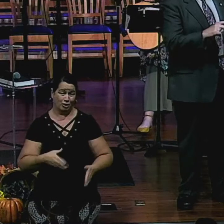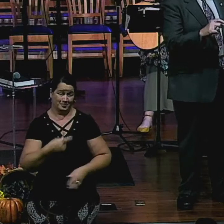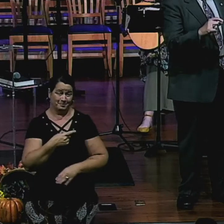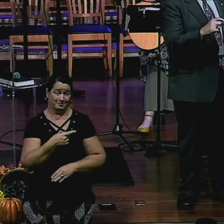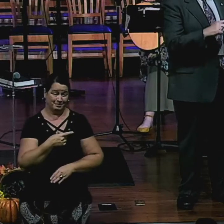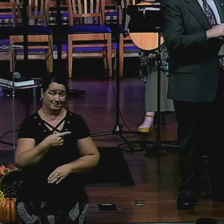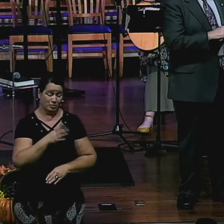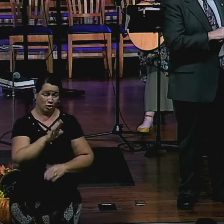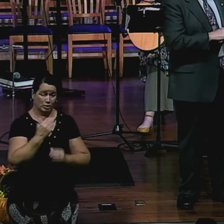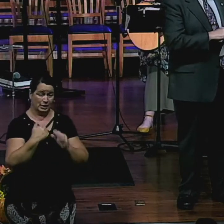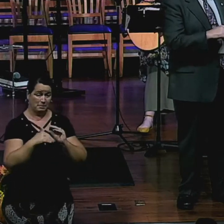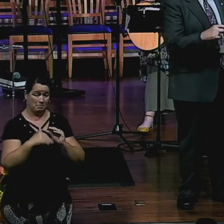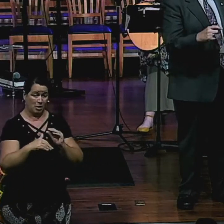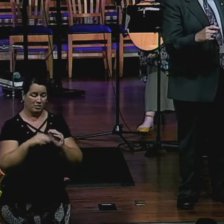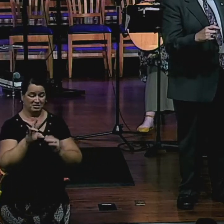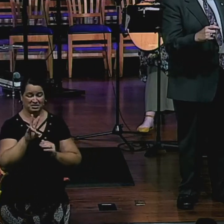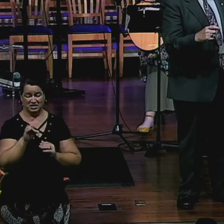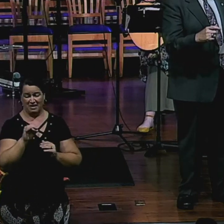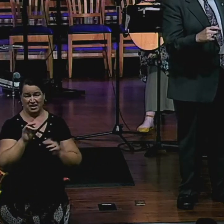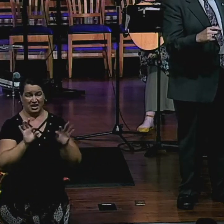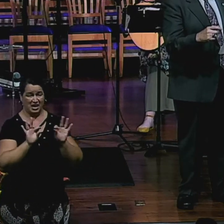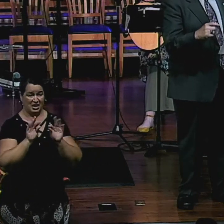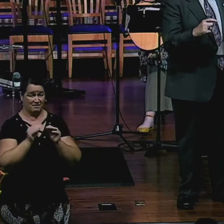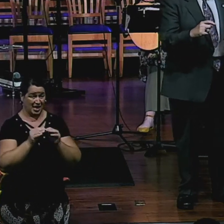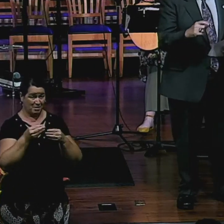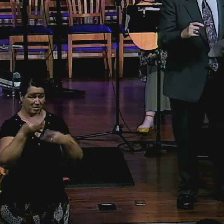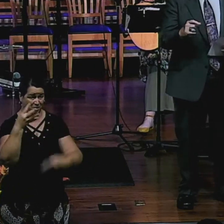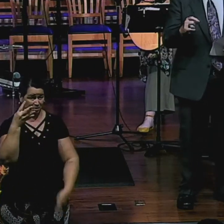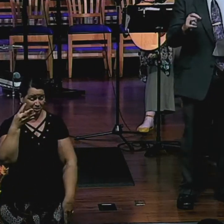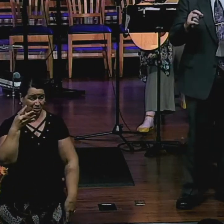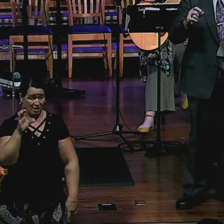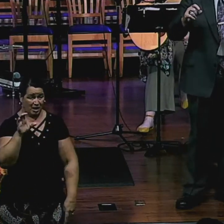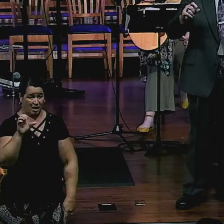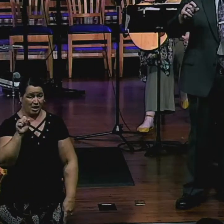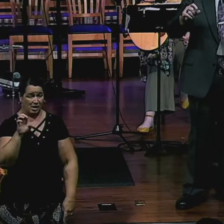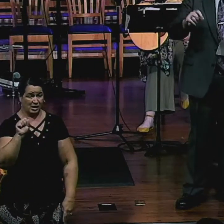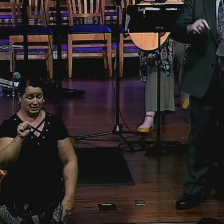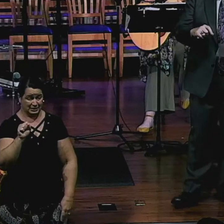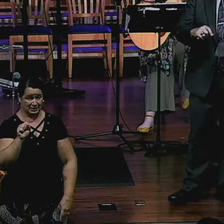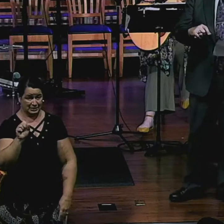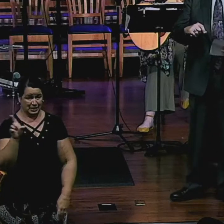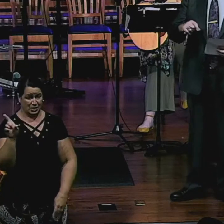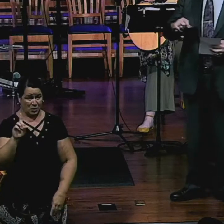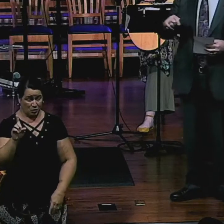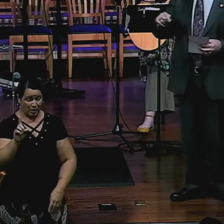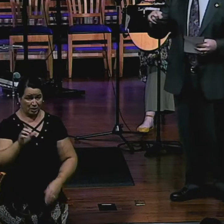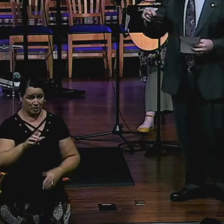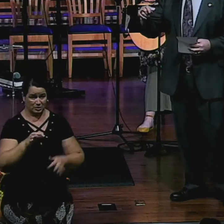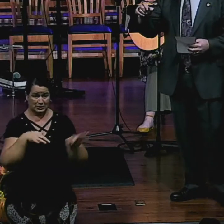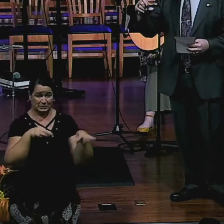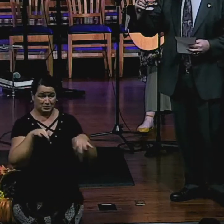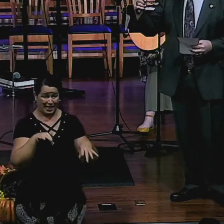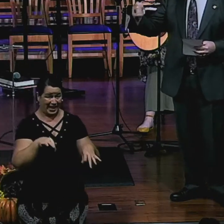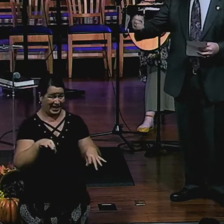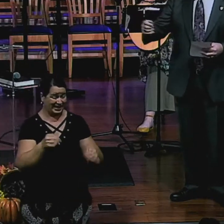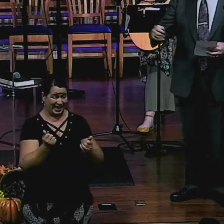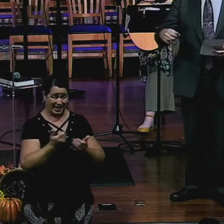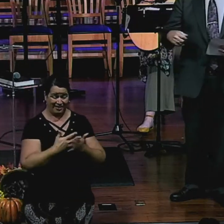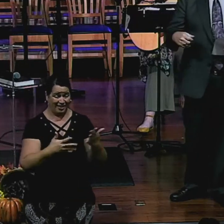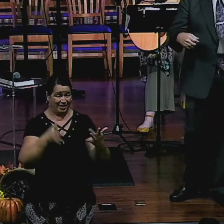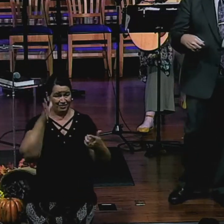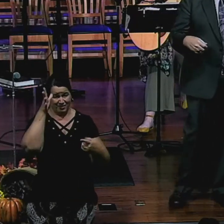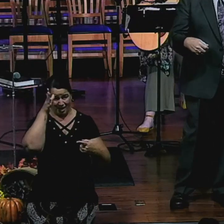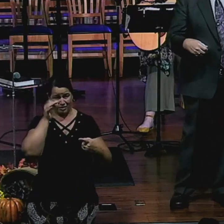her email might have 70 families, cases where describes the dynamics, you know, the father